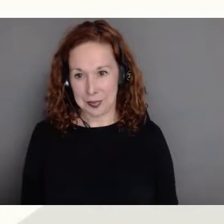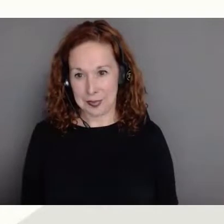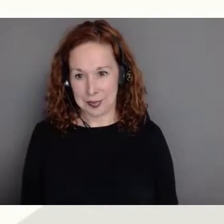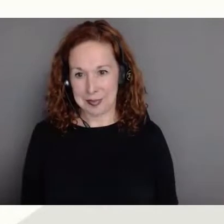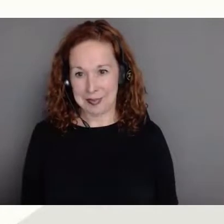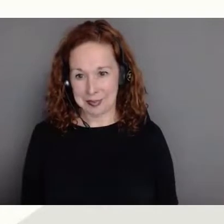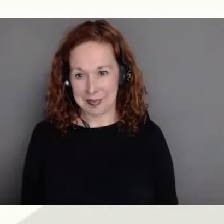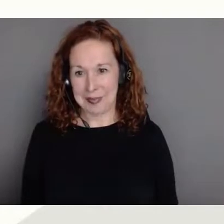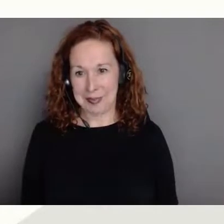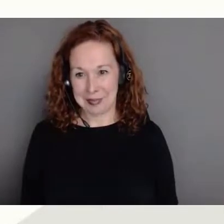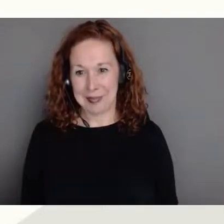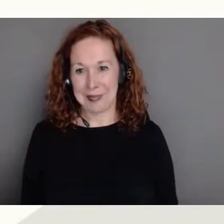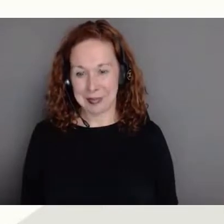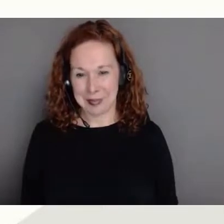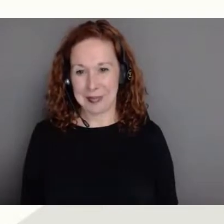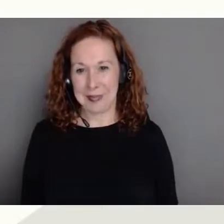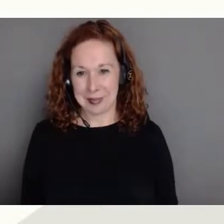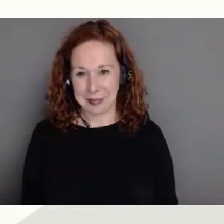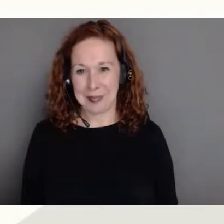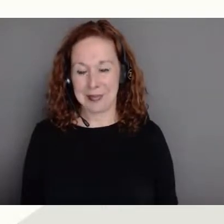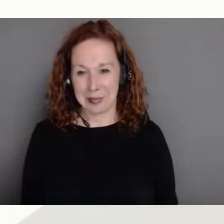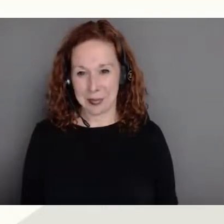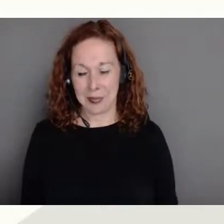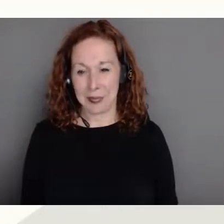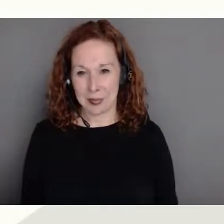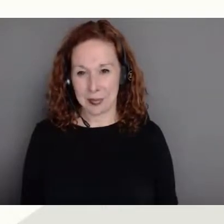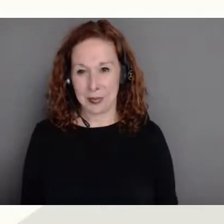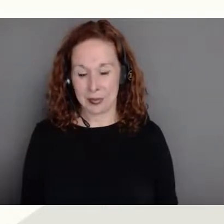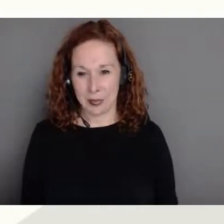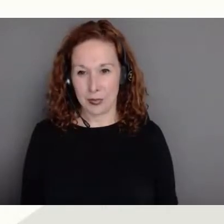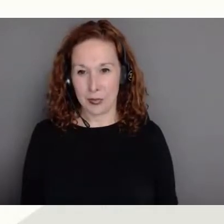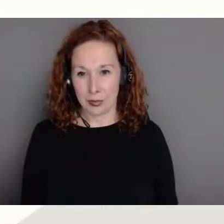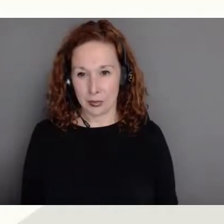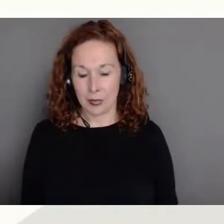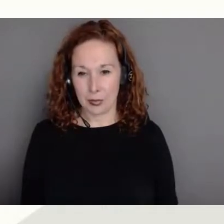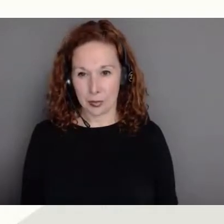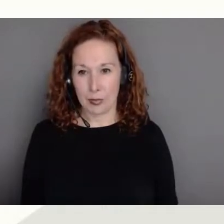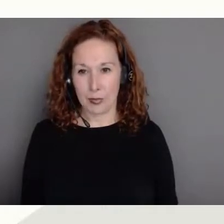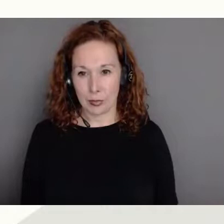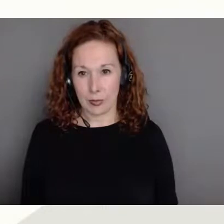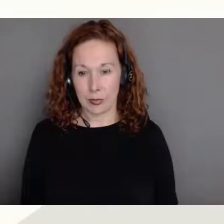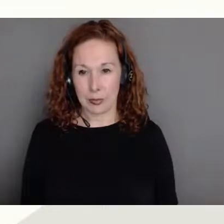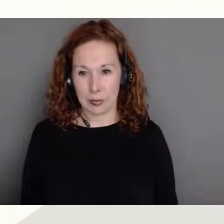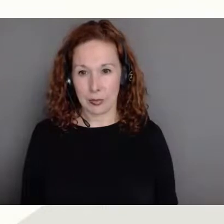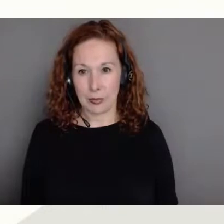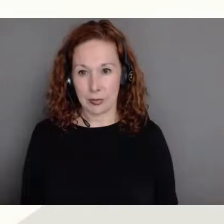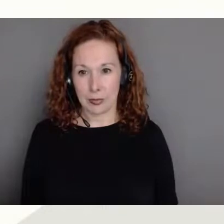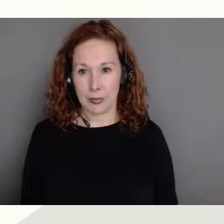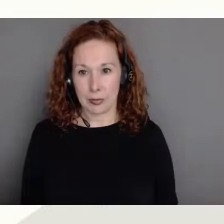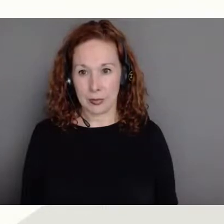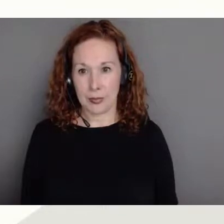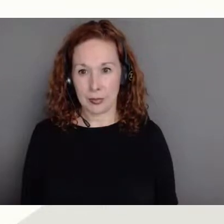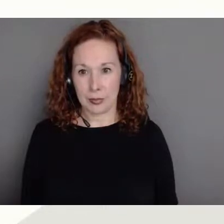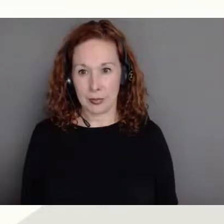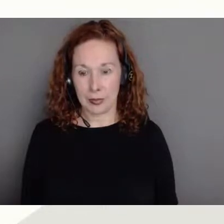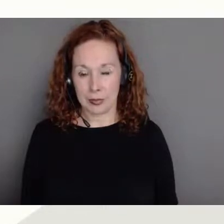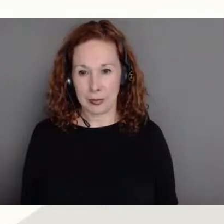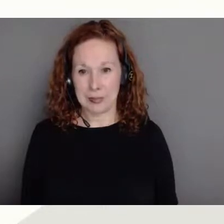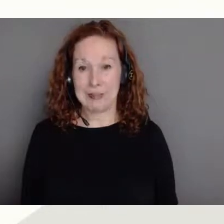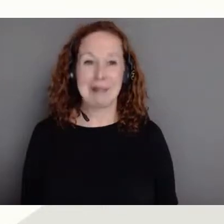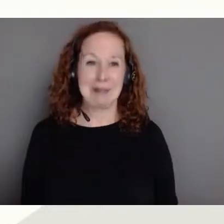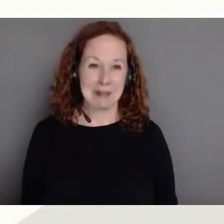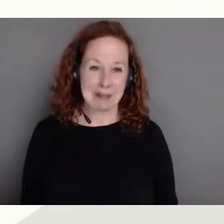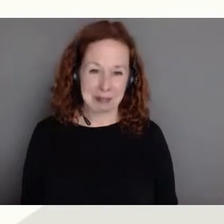saying that because it's such a juicy conversation. But one of them I want to really circle back to is what we just mentioned earlier that we put a pin